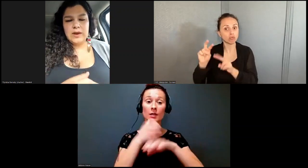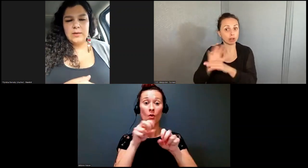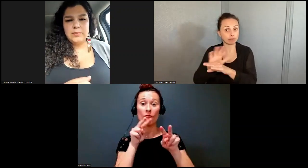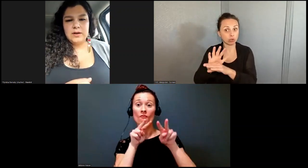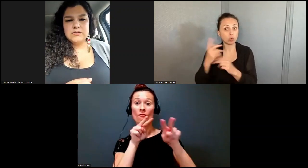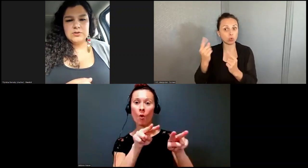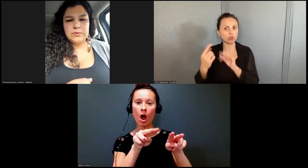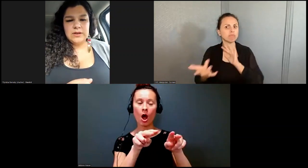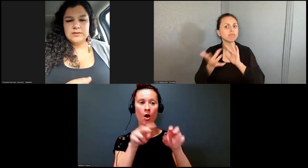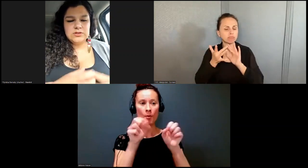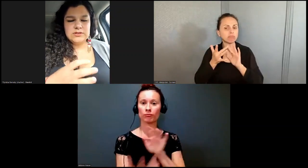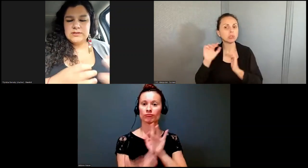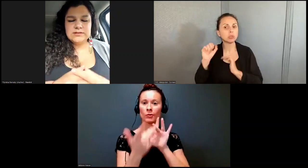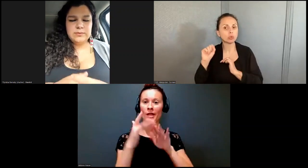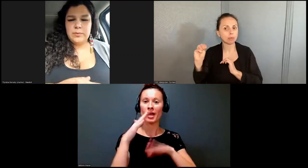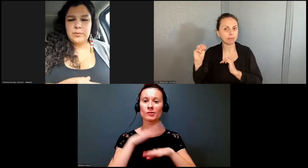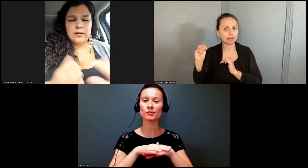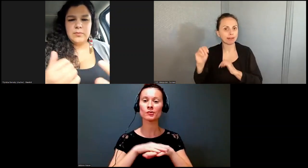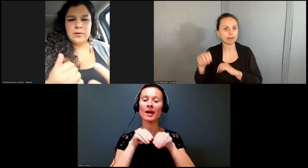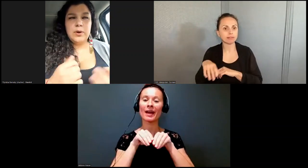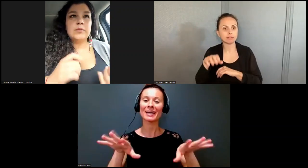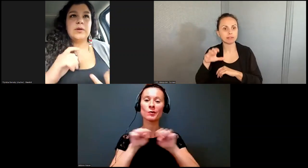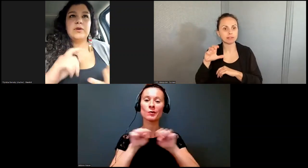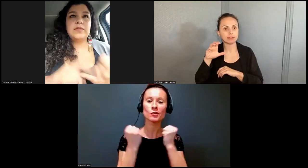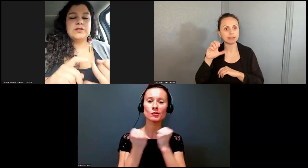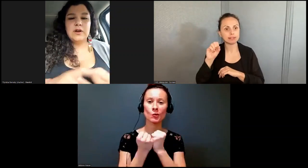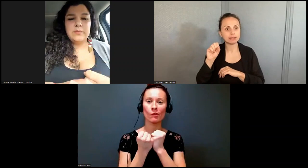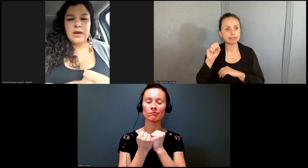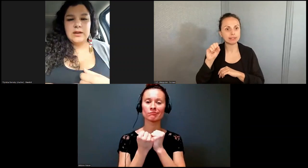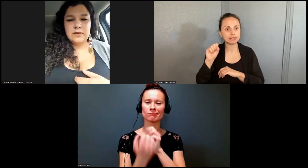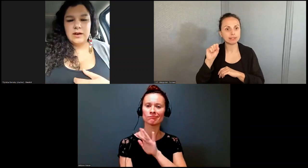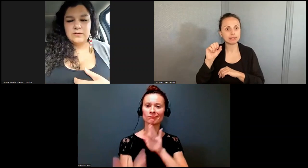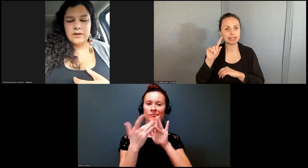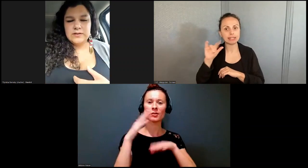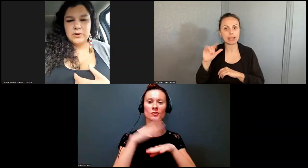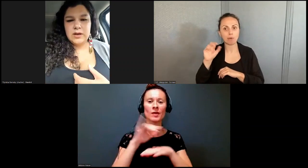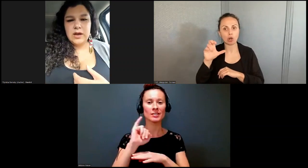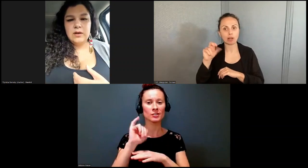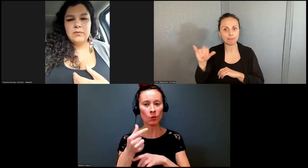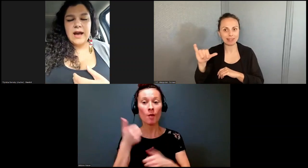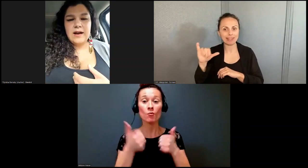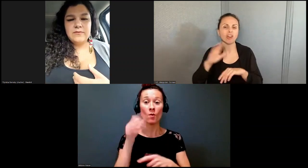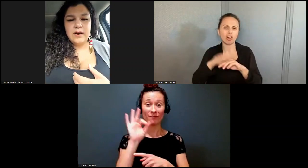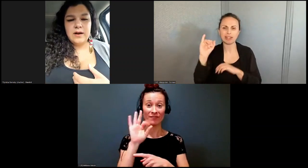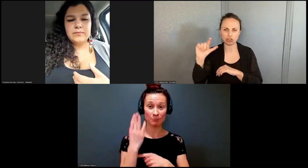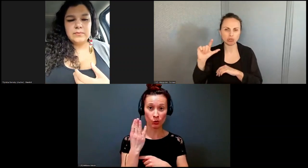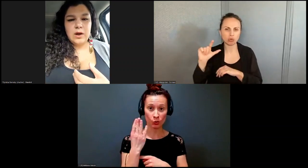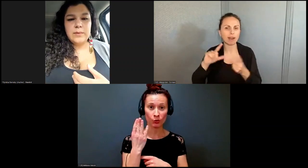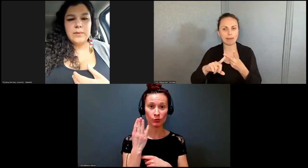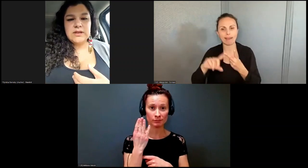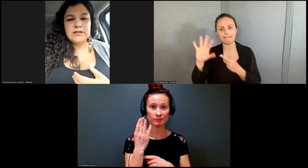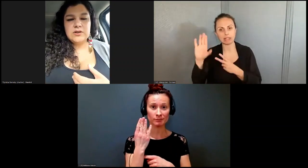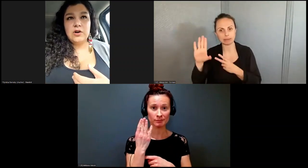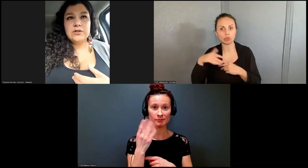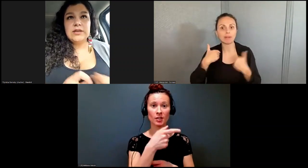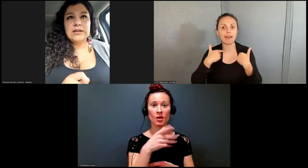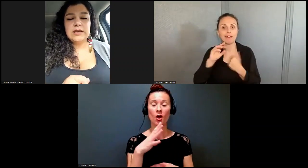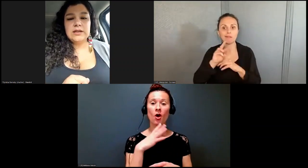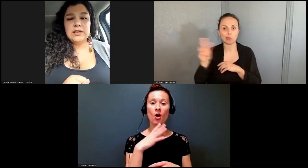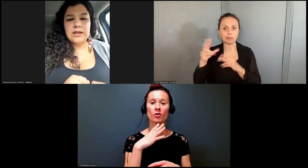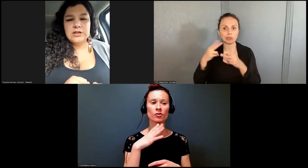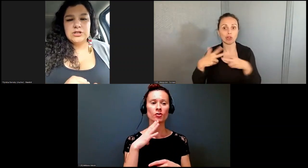can look me up on social media. It's just Cynthia Barnaby with Instagram and Facebook. We have a website